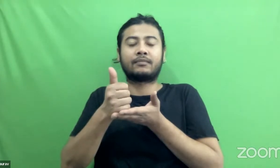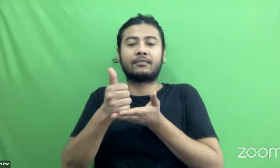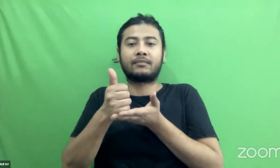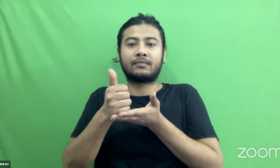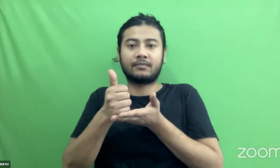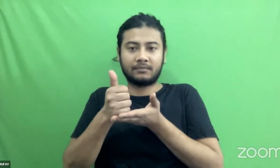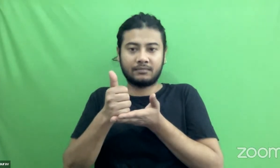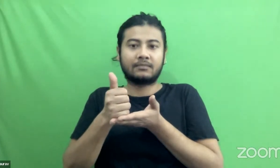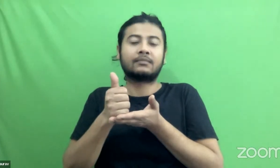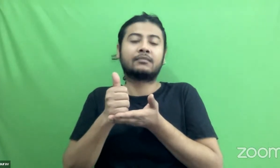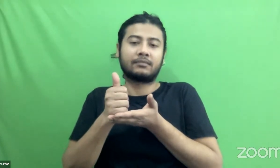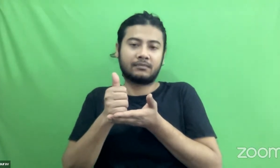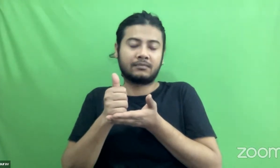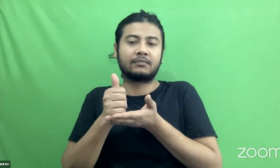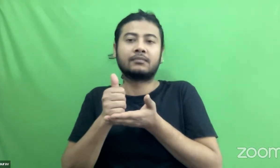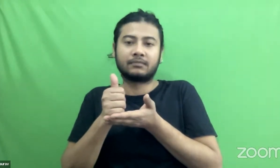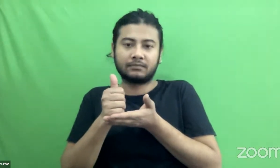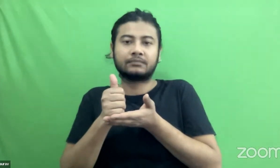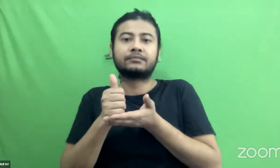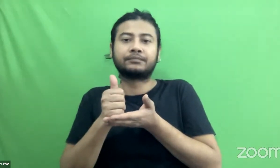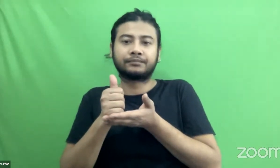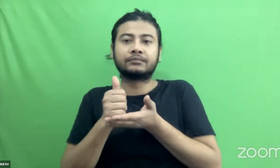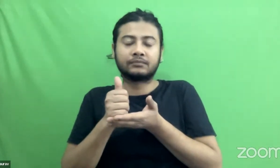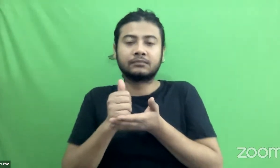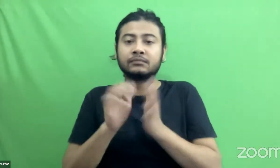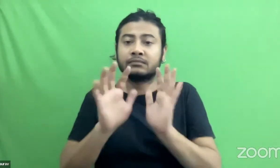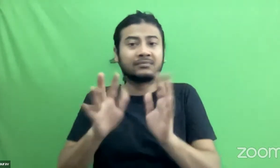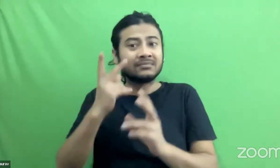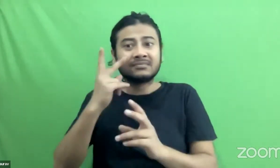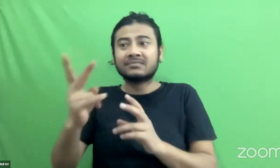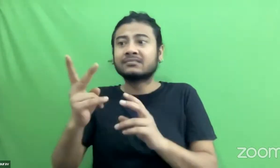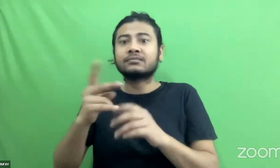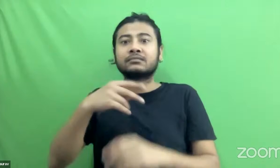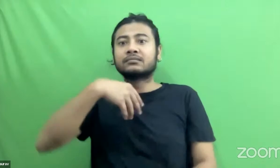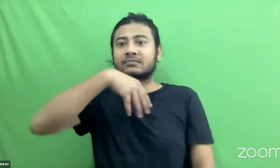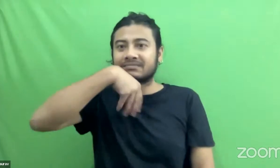goat. So many people who kill and eat for their enjoyment. But,